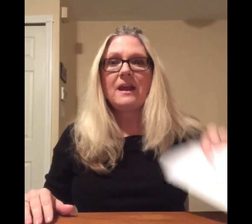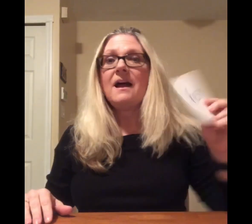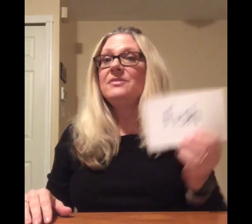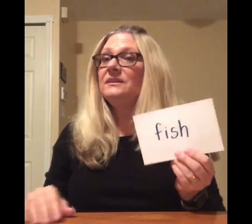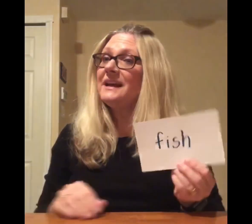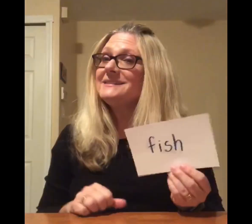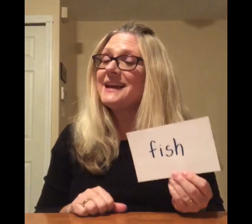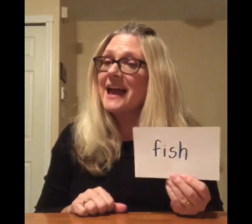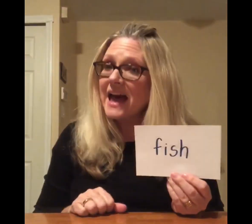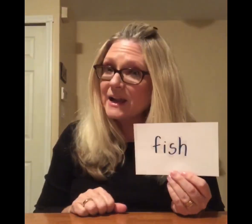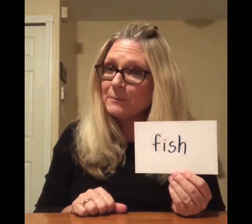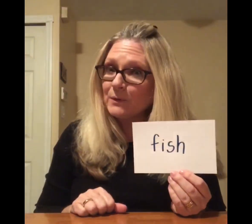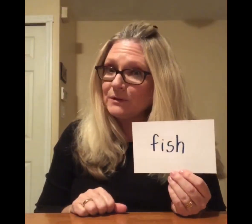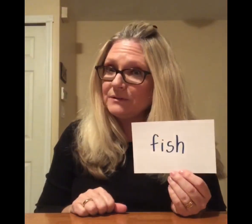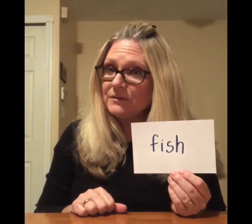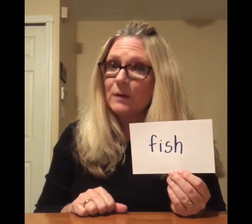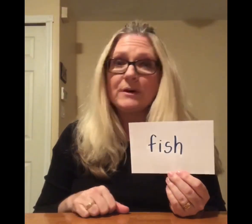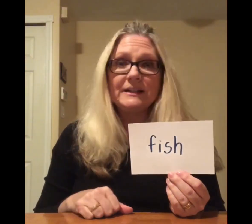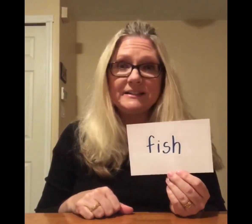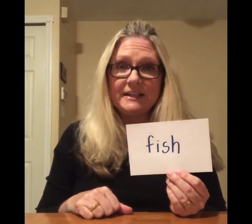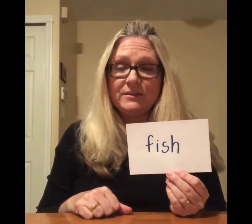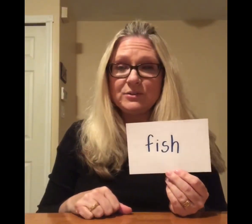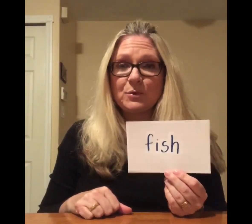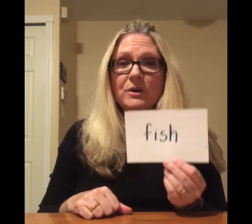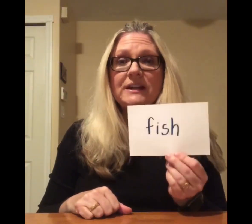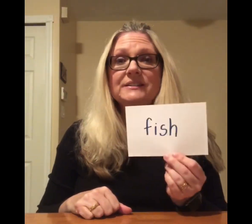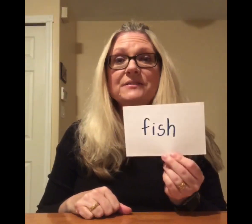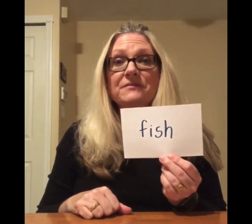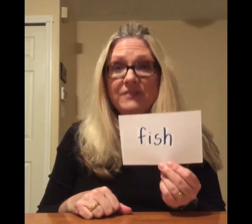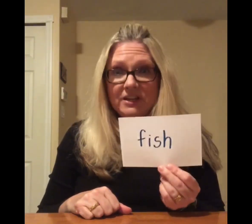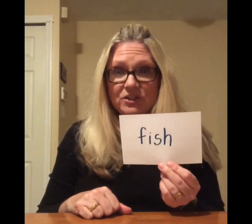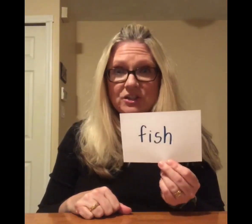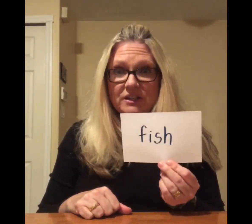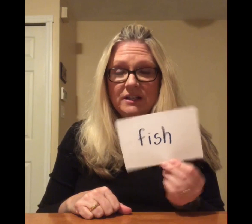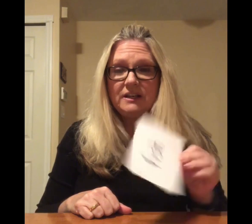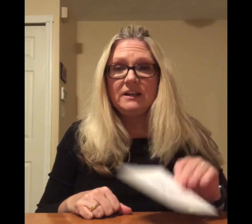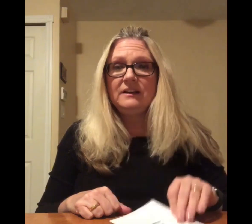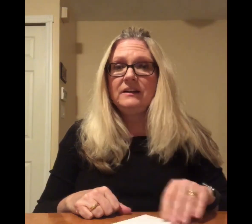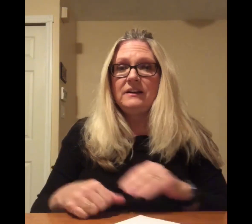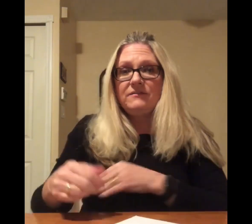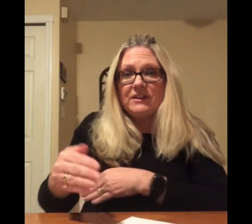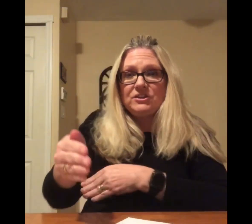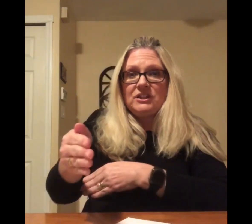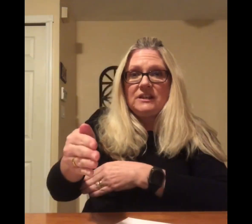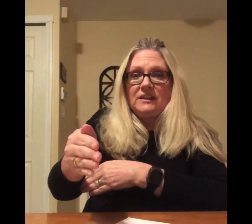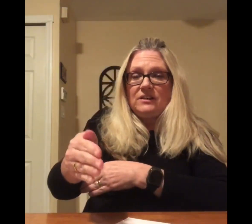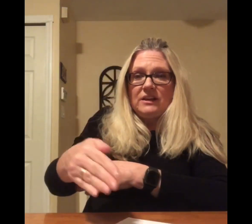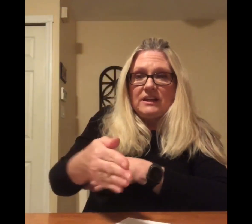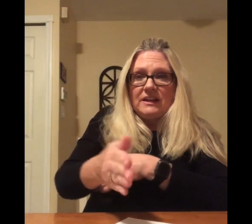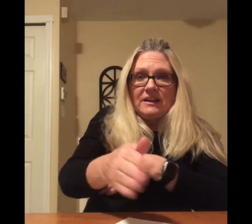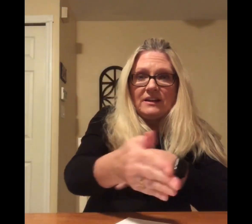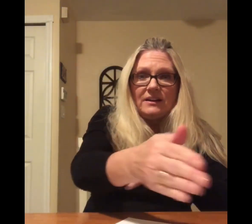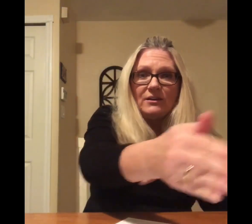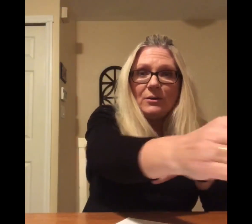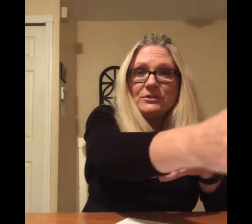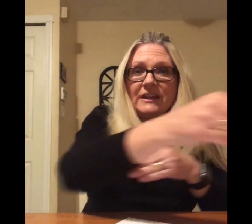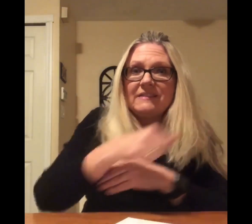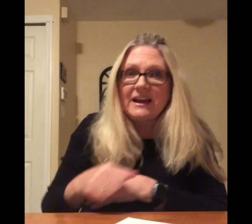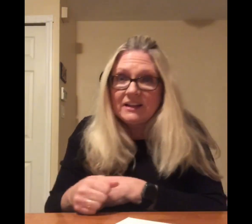The last animal that we're going to see in the story is fish. Fish goes like that. Can you